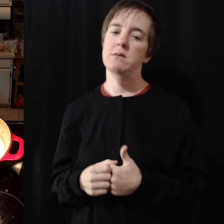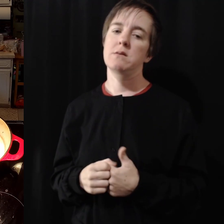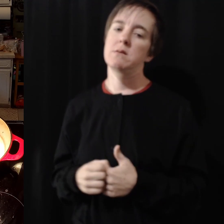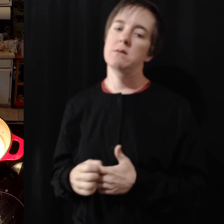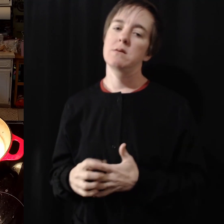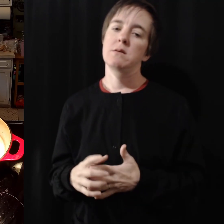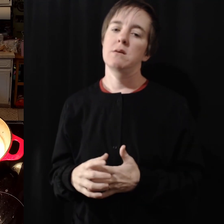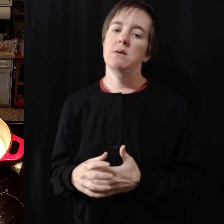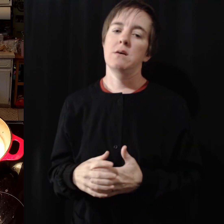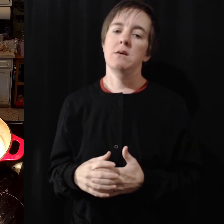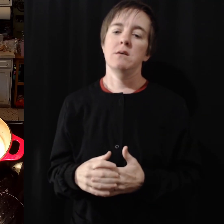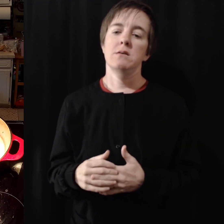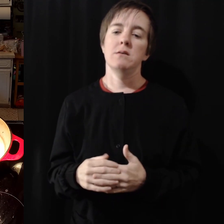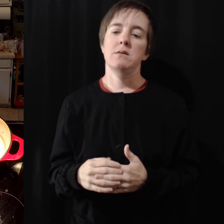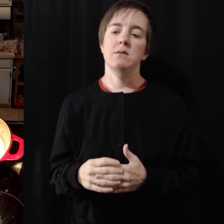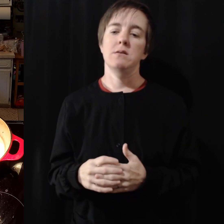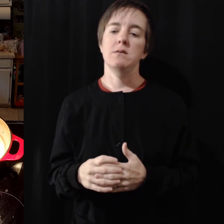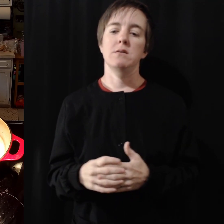And